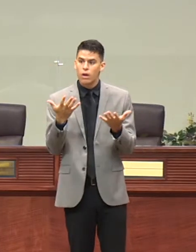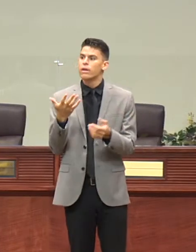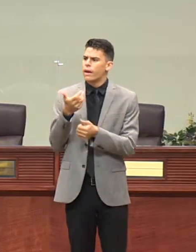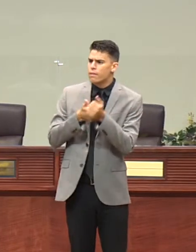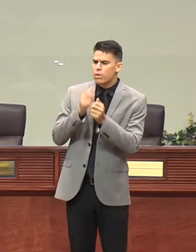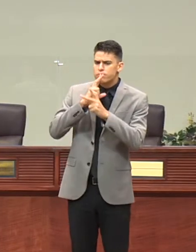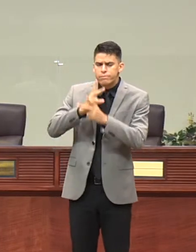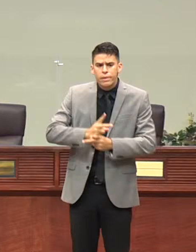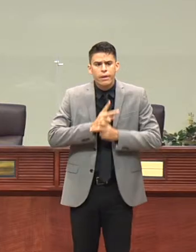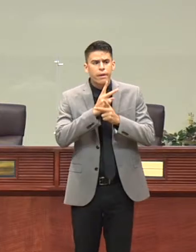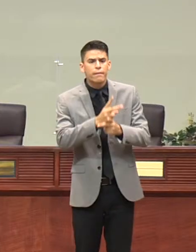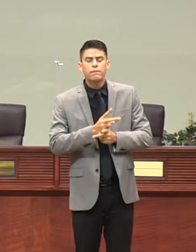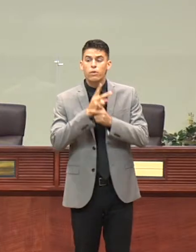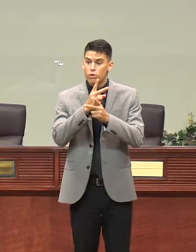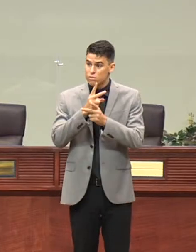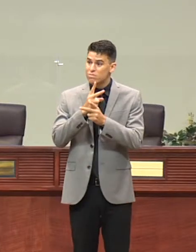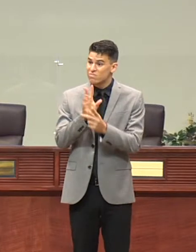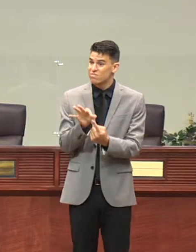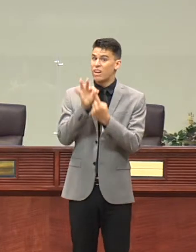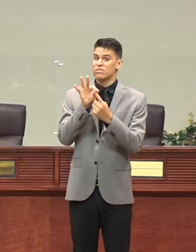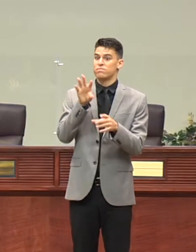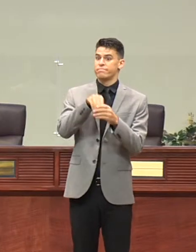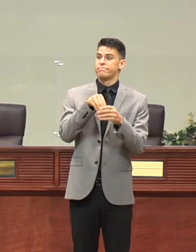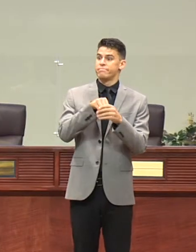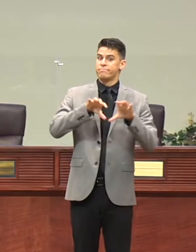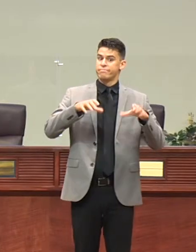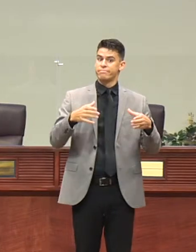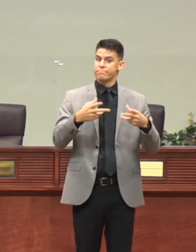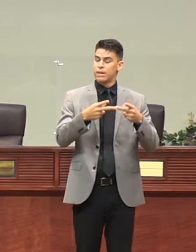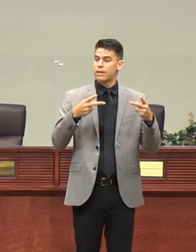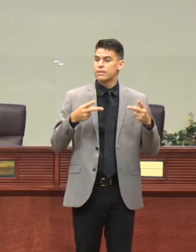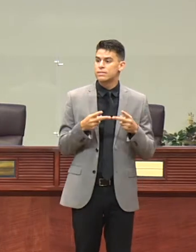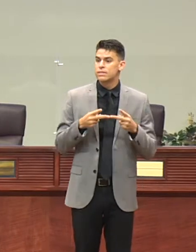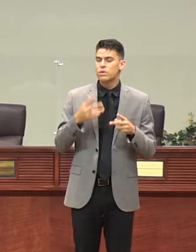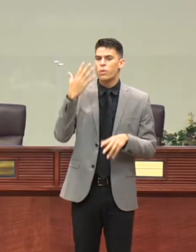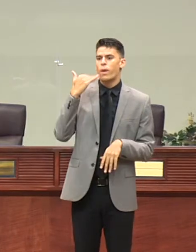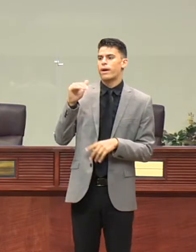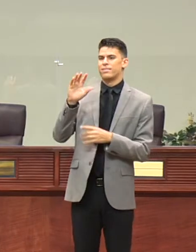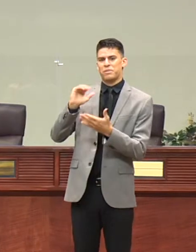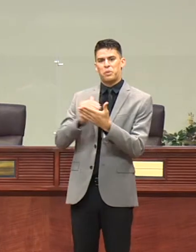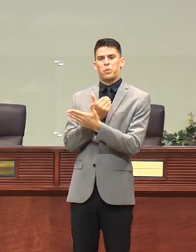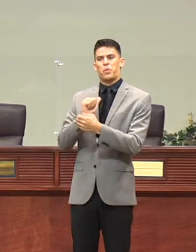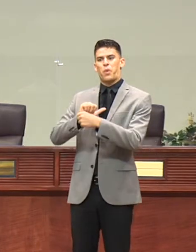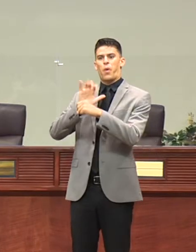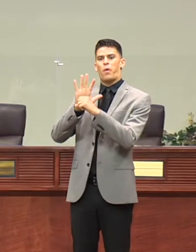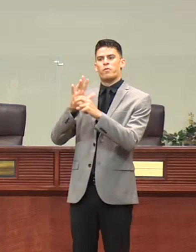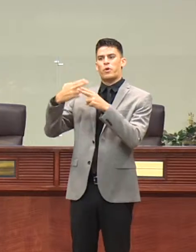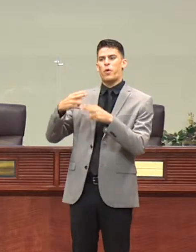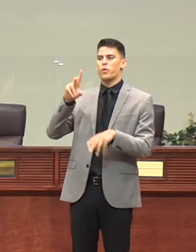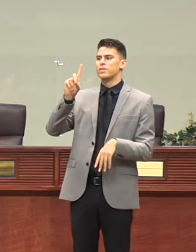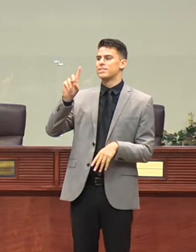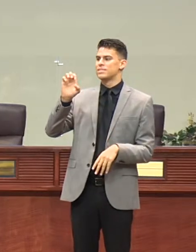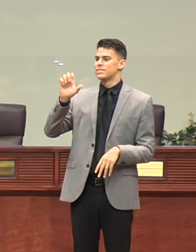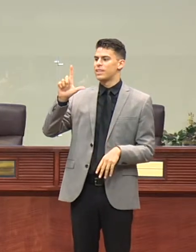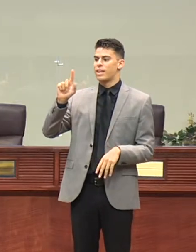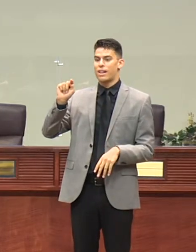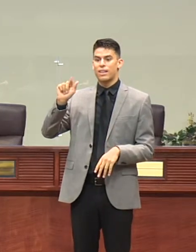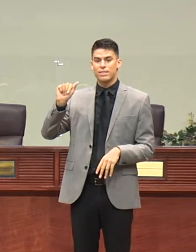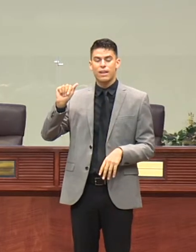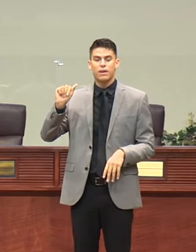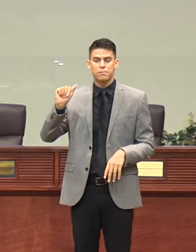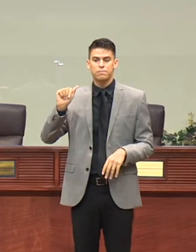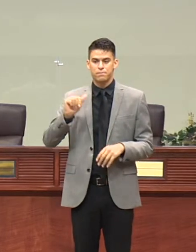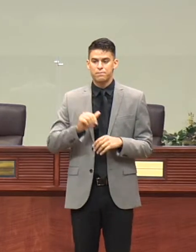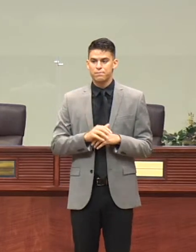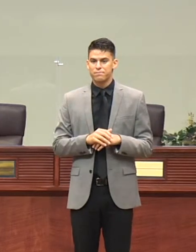caution, especially in indoor spaces, due to the Delta variant. And we find ourselves into